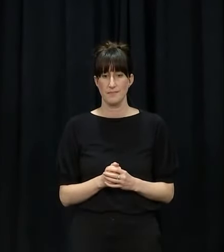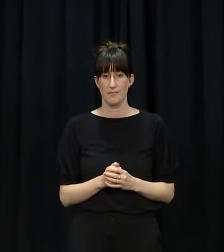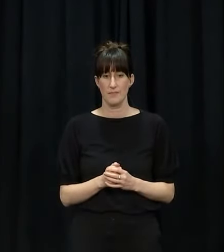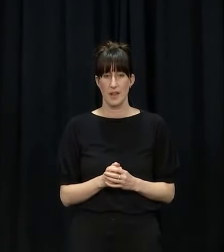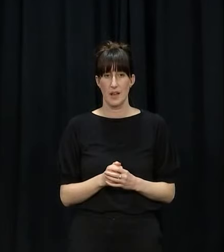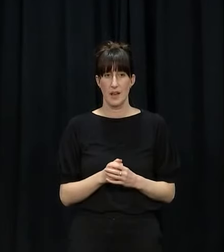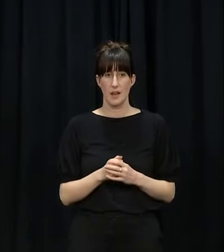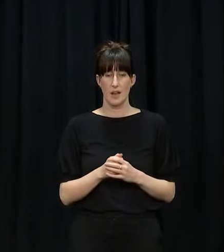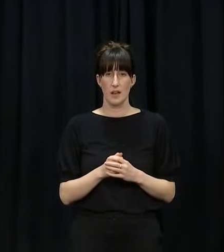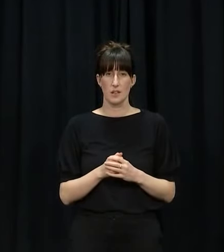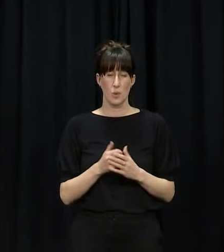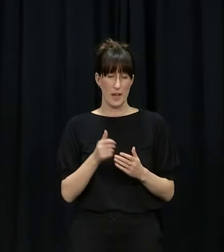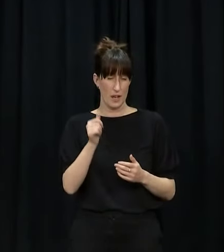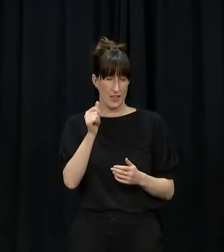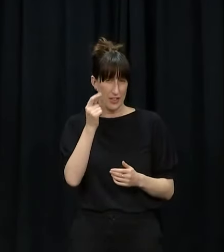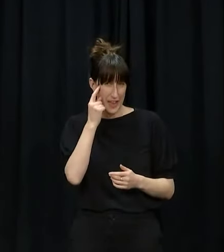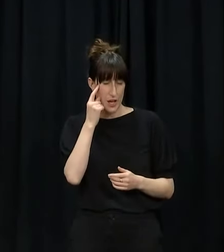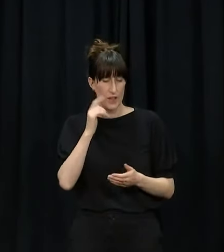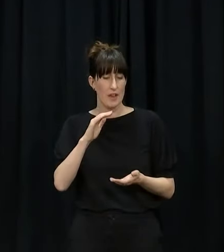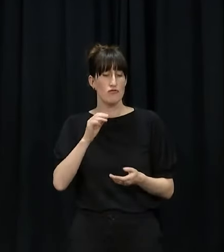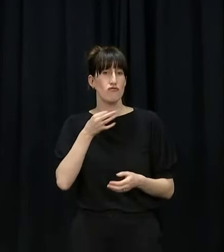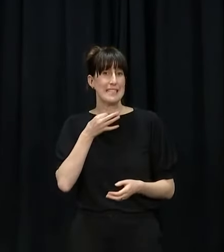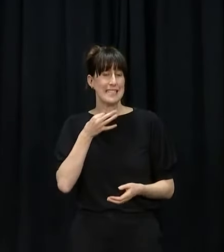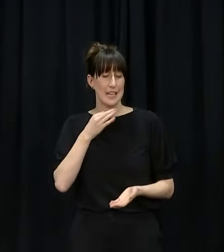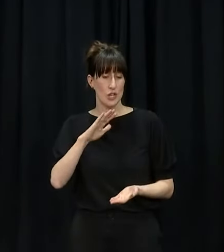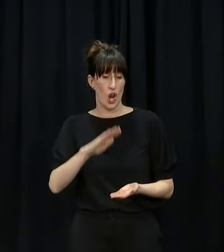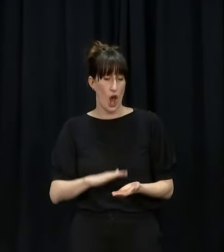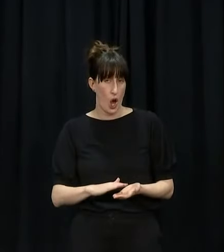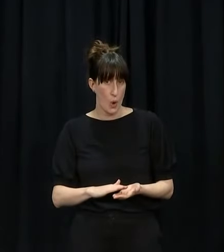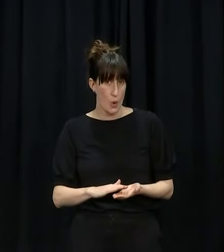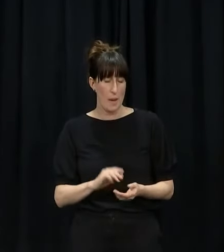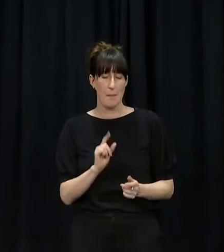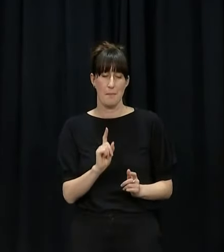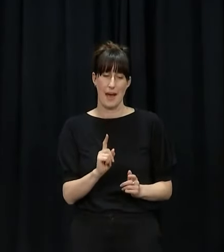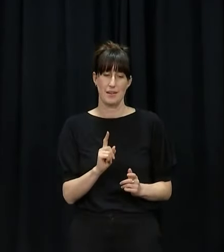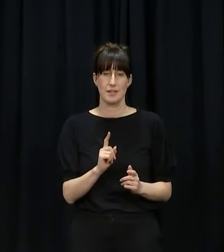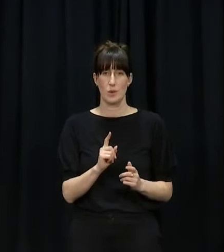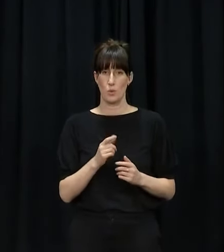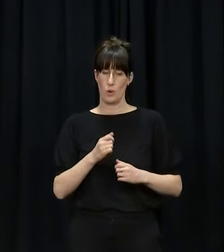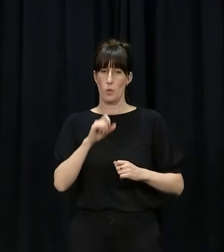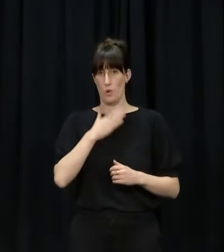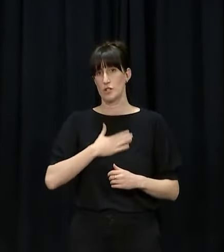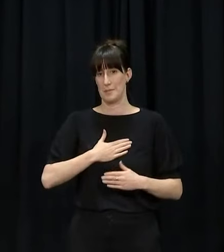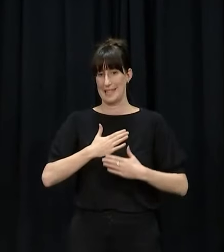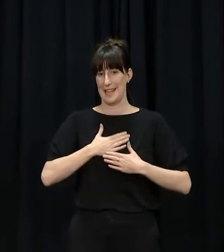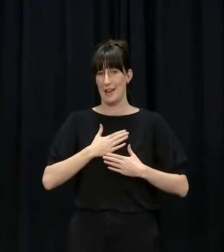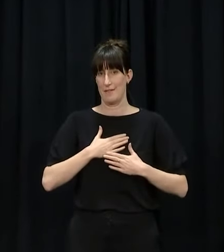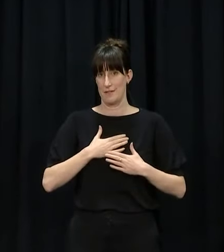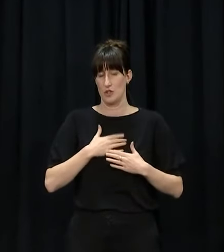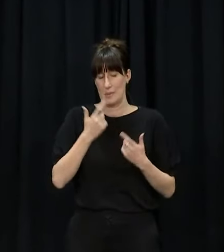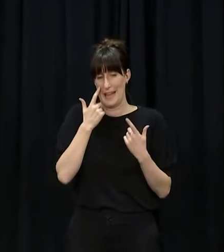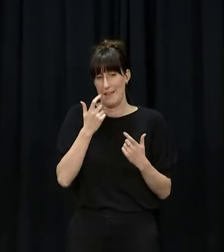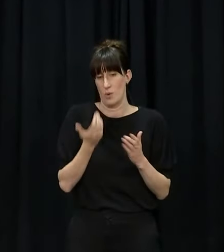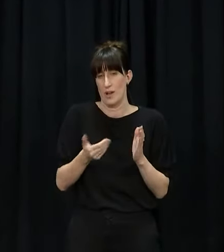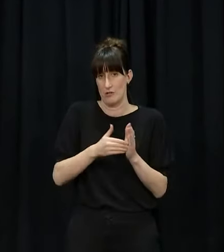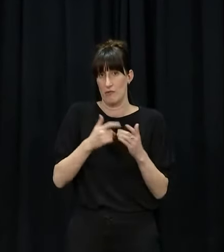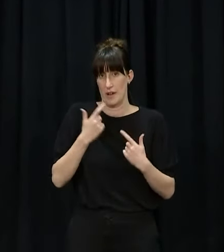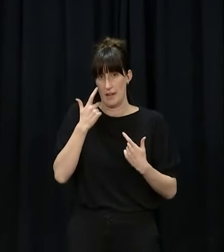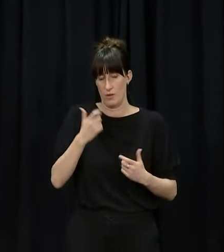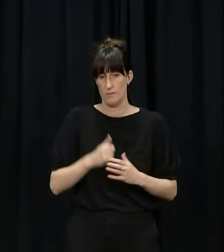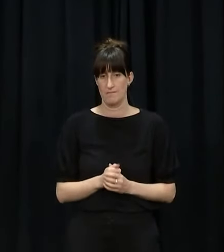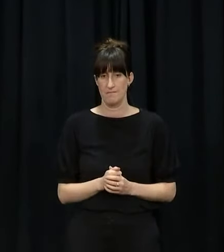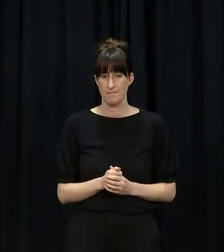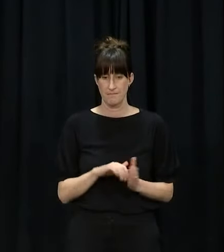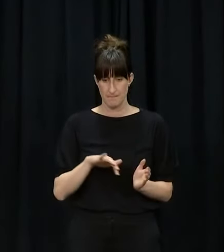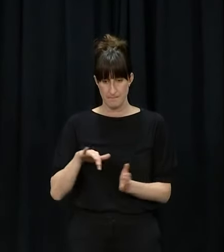far, is there's a low risk, but naturally we're not taking any chances. We've now received the results of wastewater collected